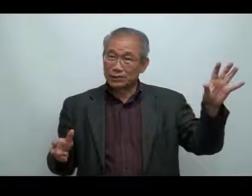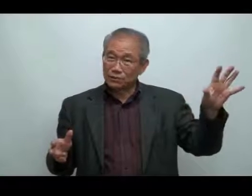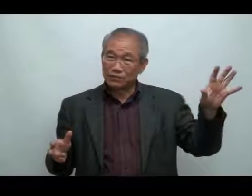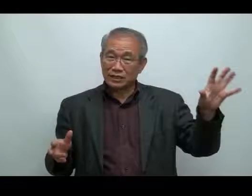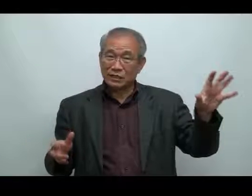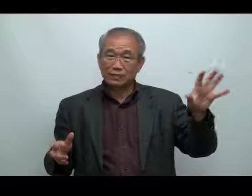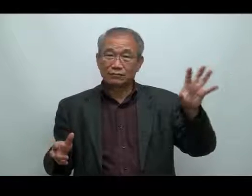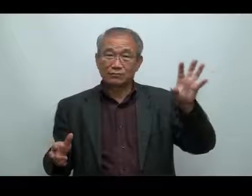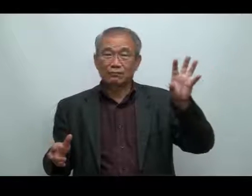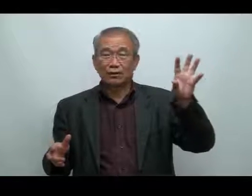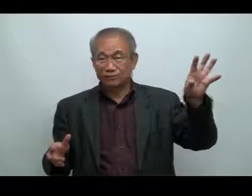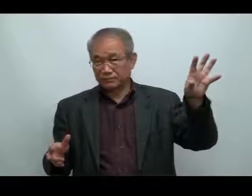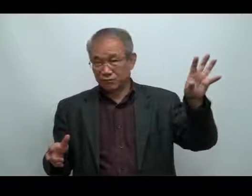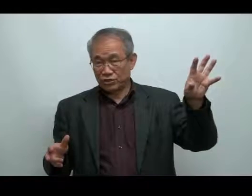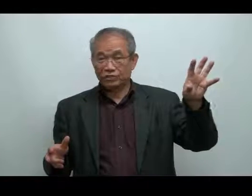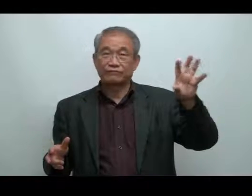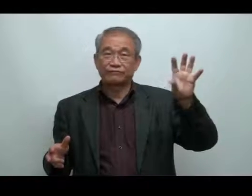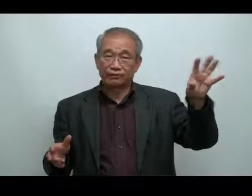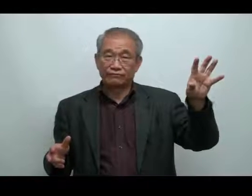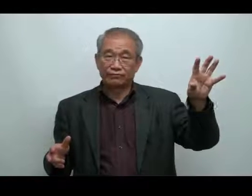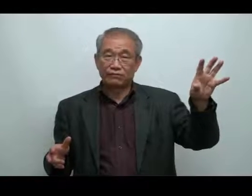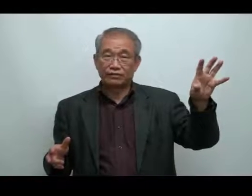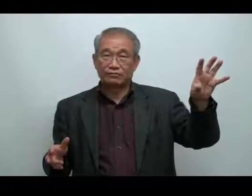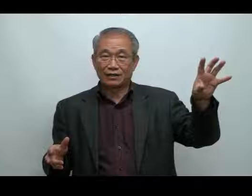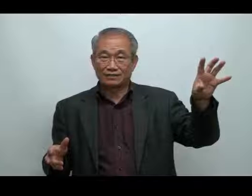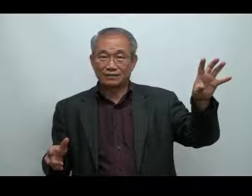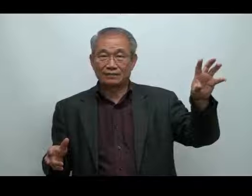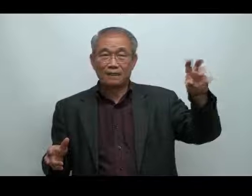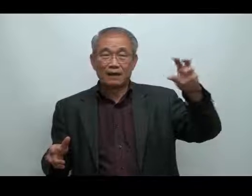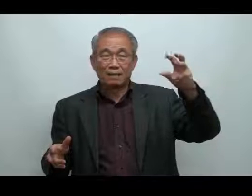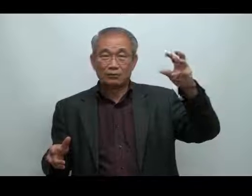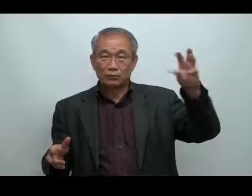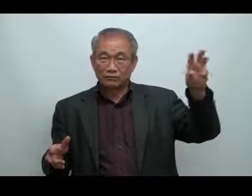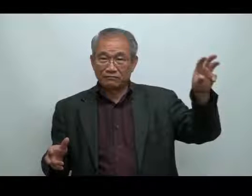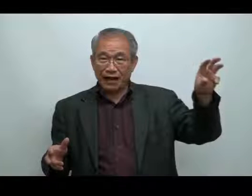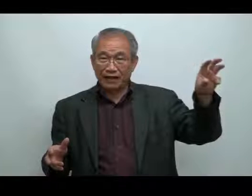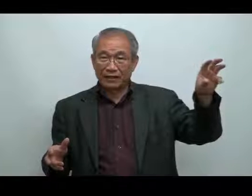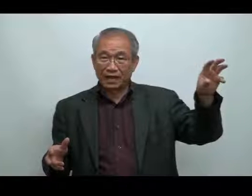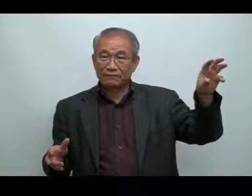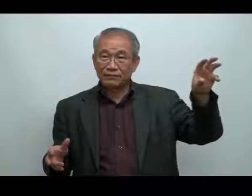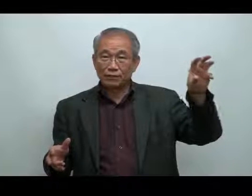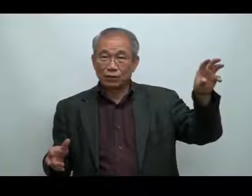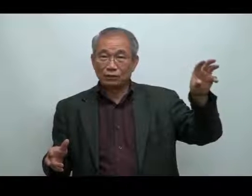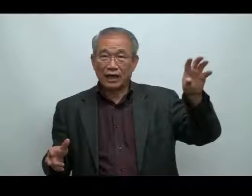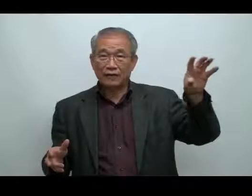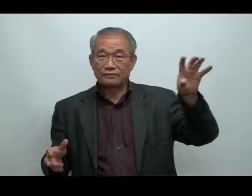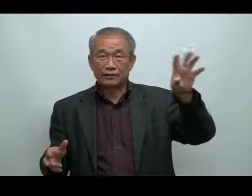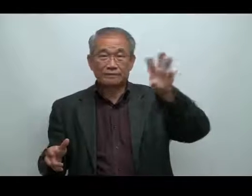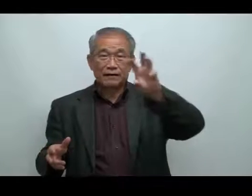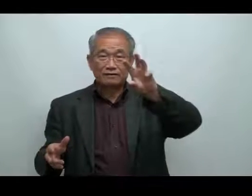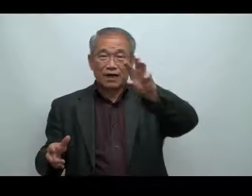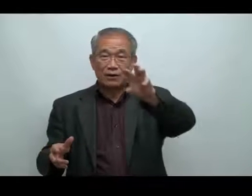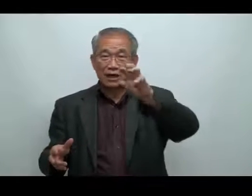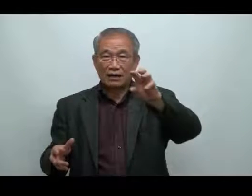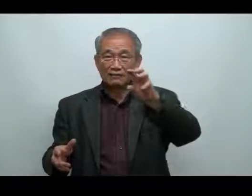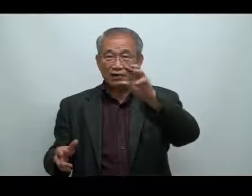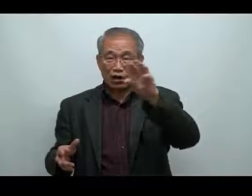you sing with perfect voice, perfect resonance, beautifying every note, every vowel, every